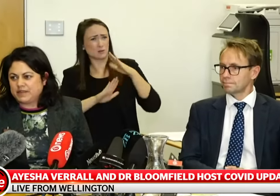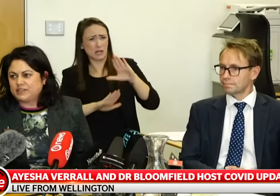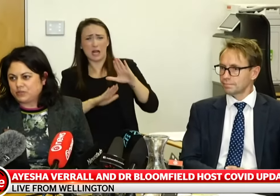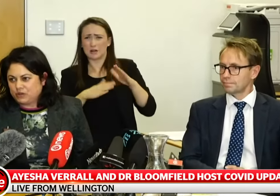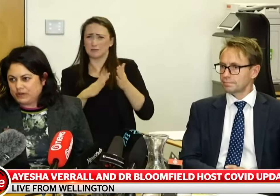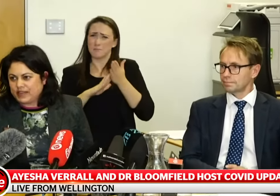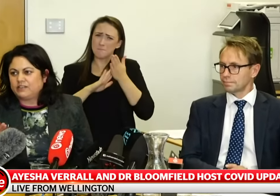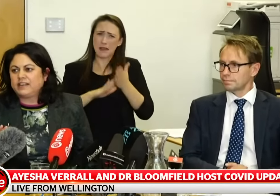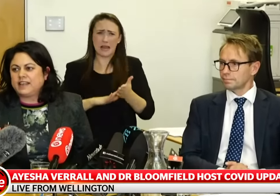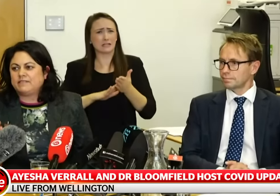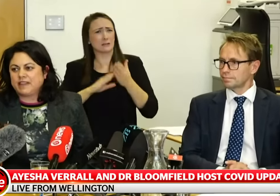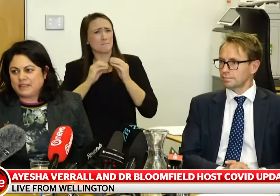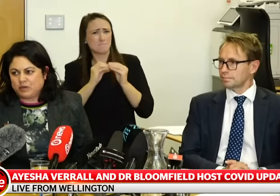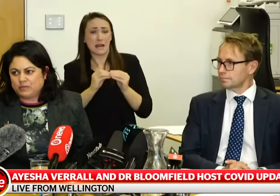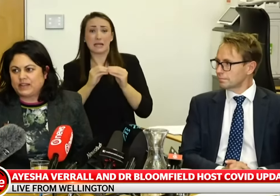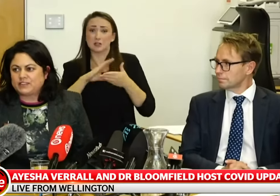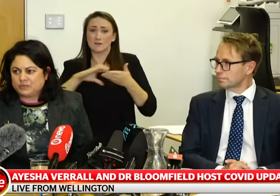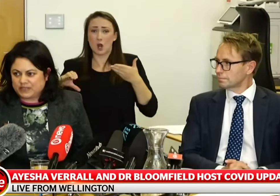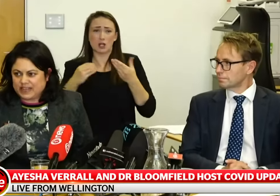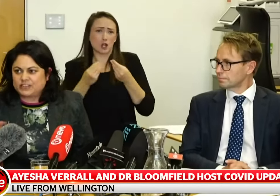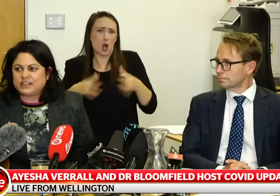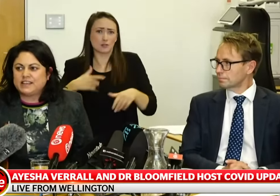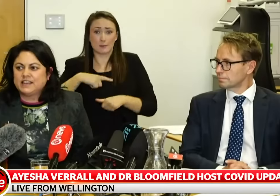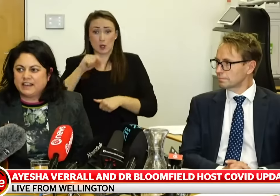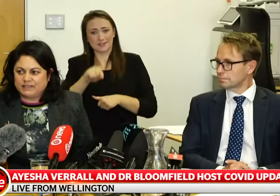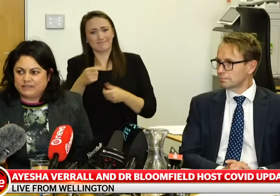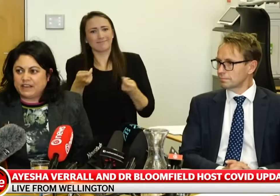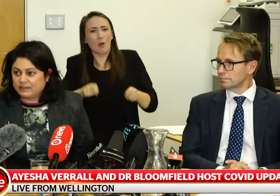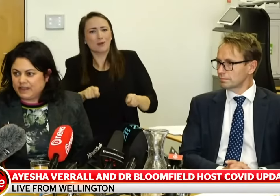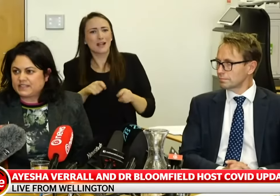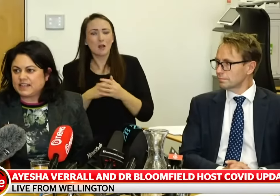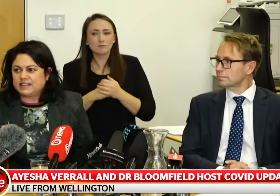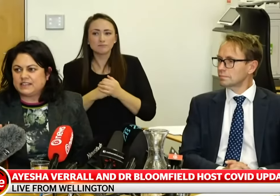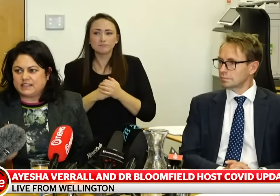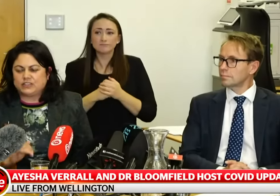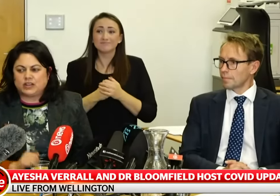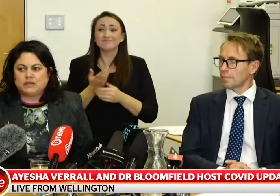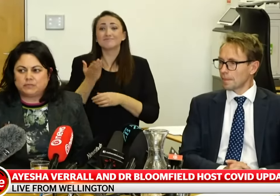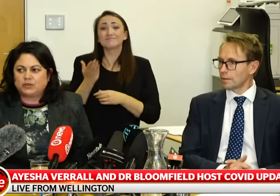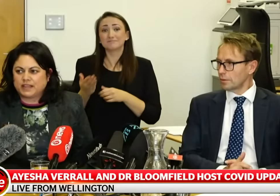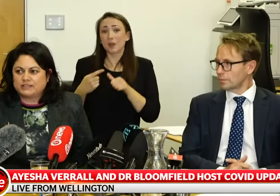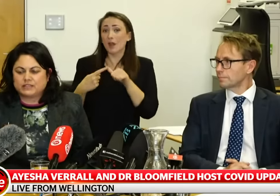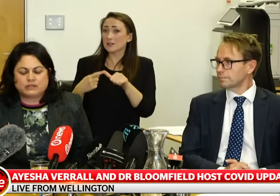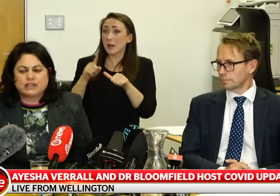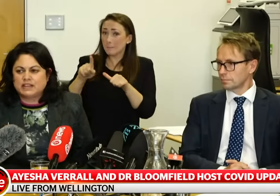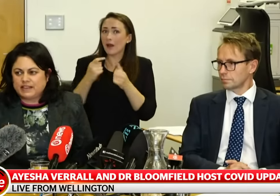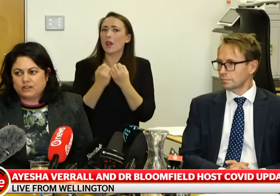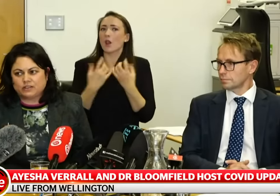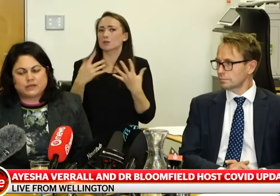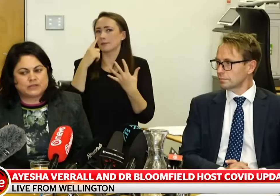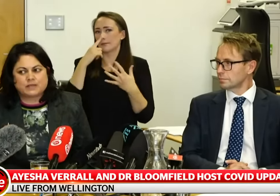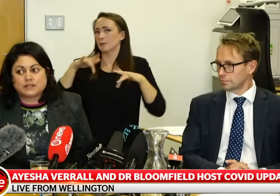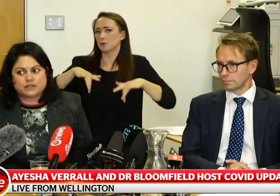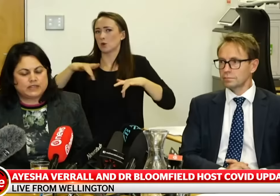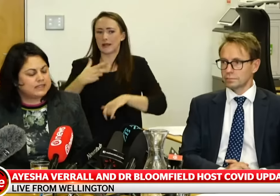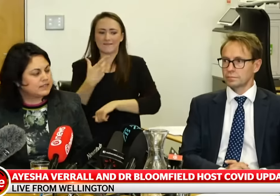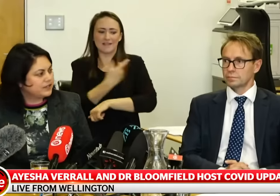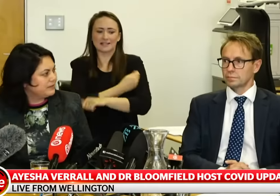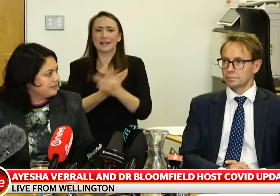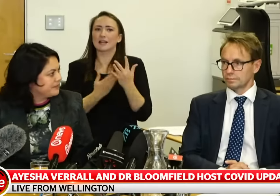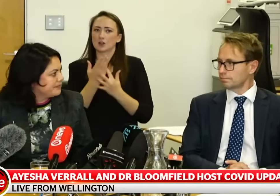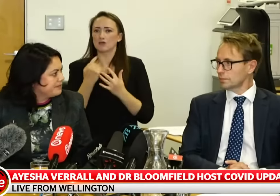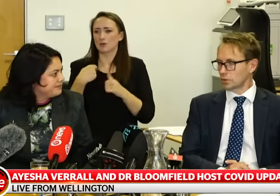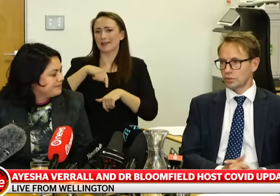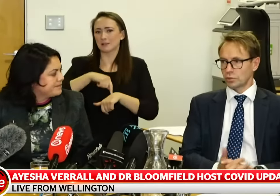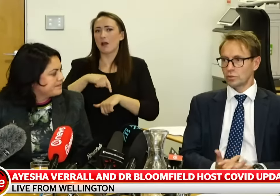variant compared to what we currently have, and the population was largely unvaccinated at the time it broke out. So that lockdown was absolutely